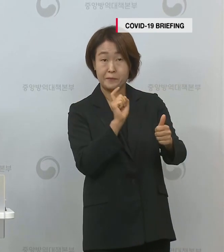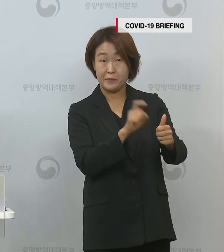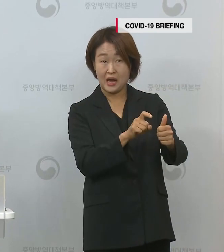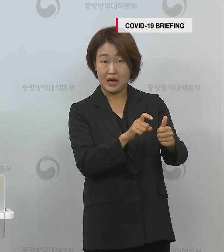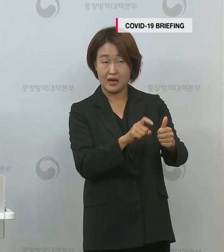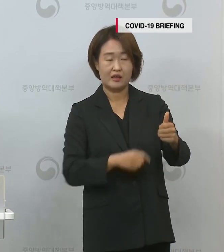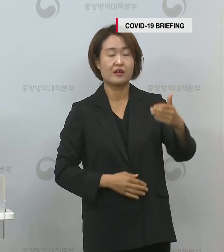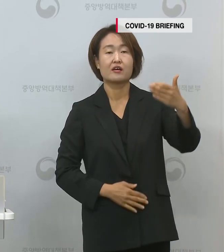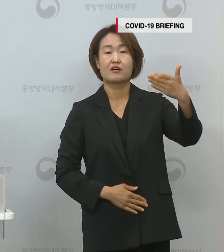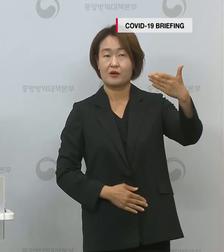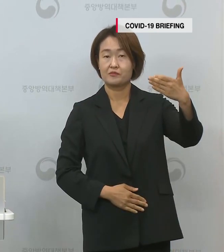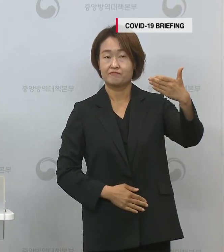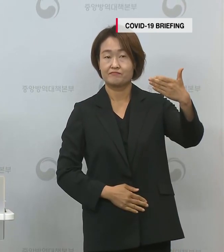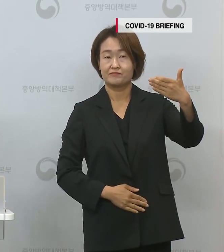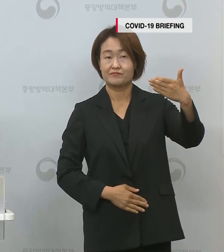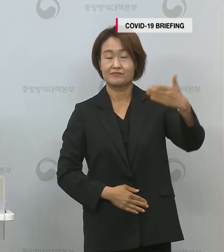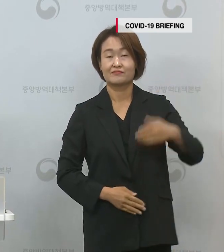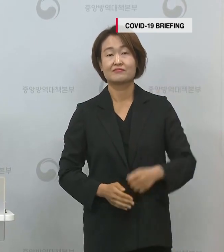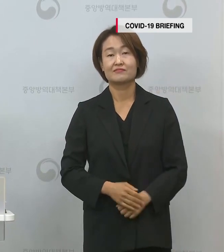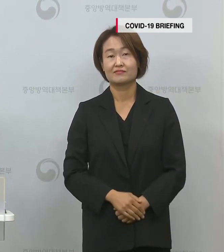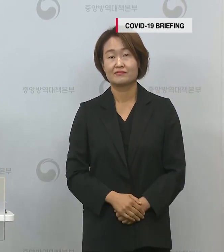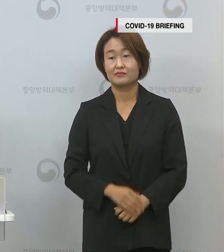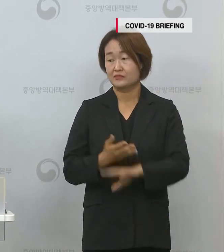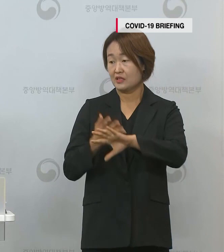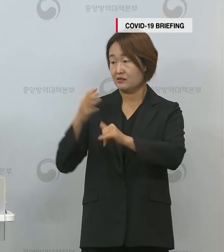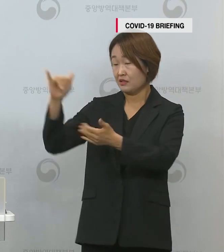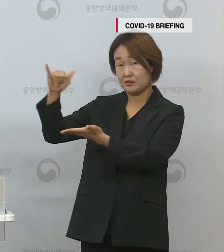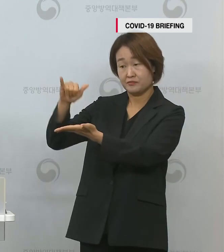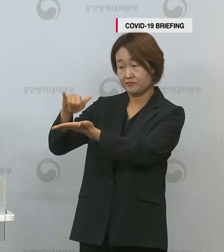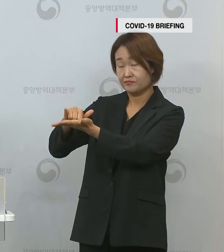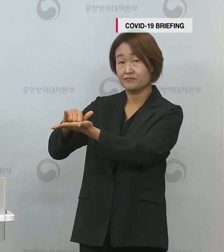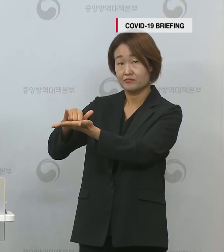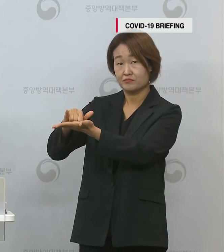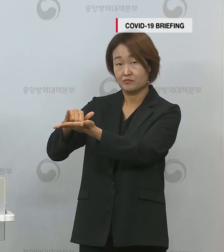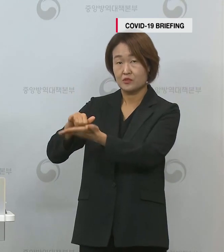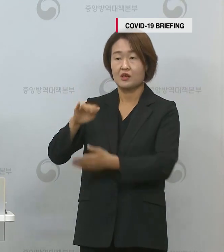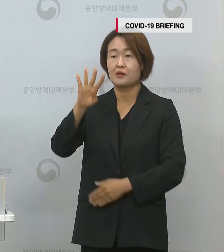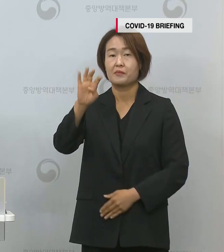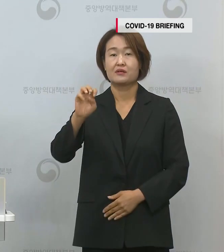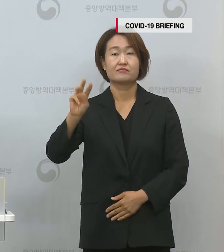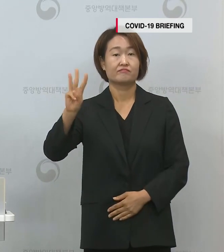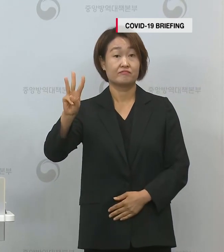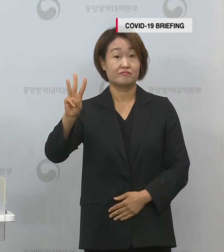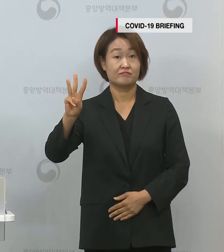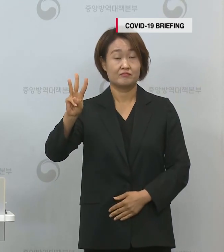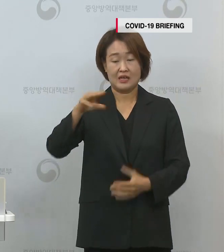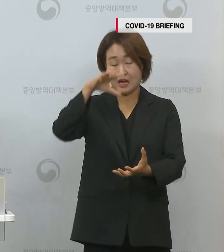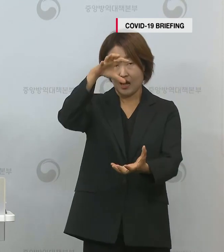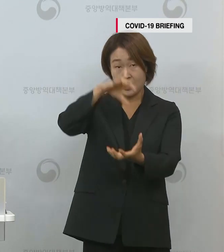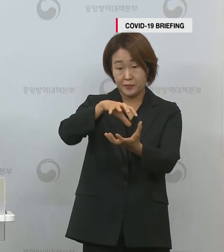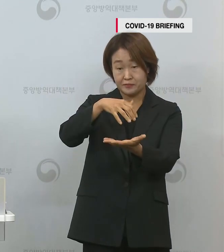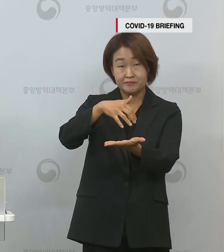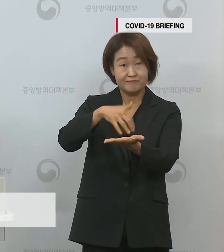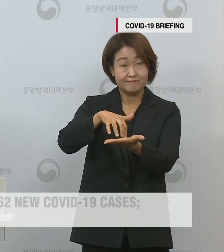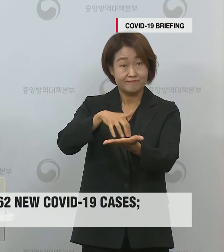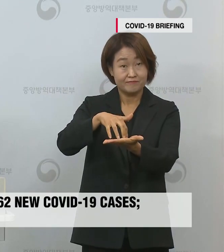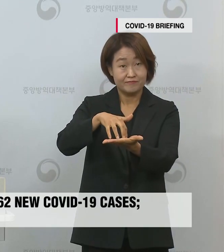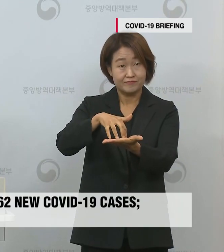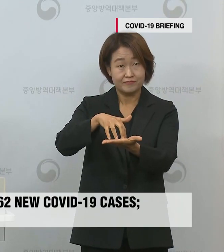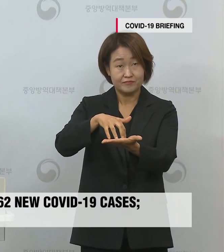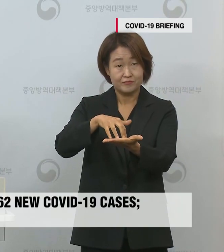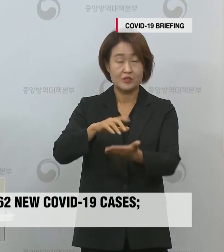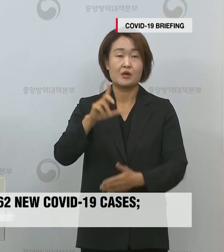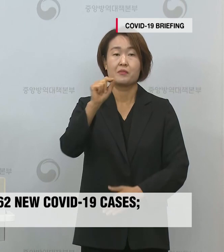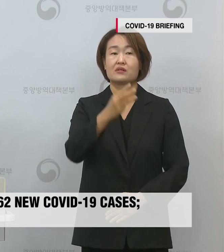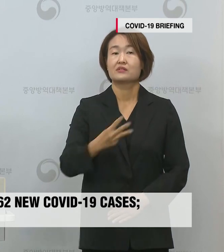we have 19 new local infections and 43 new imported cases. The total number